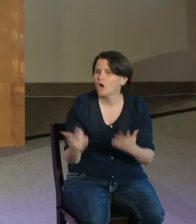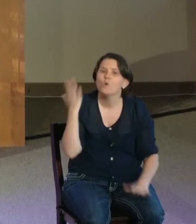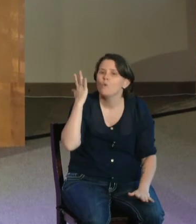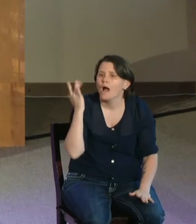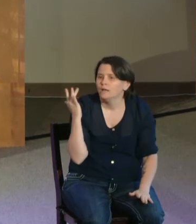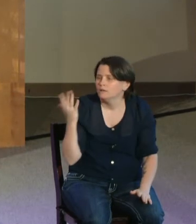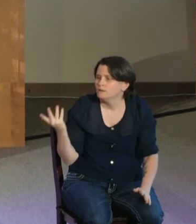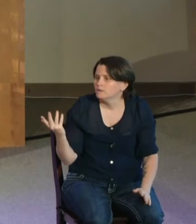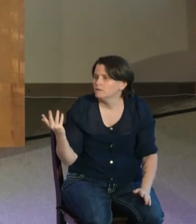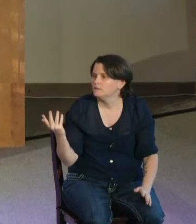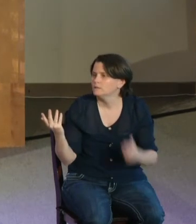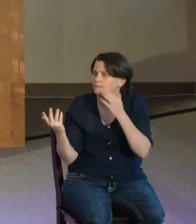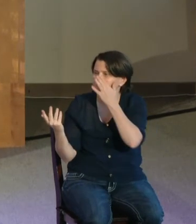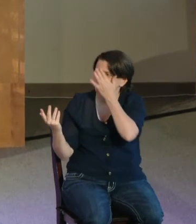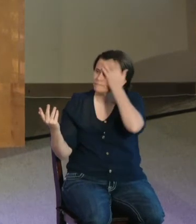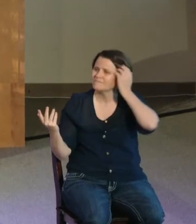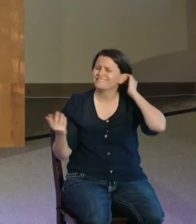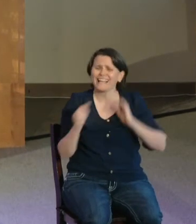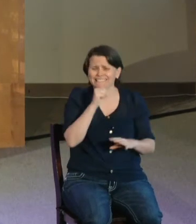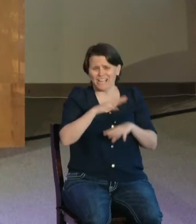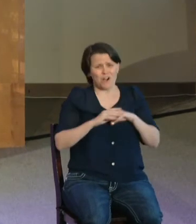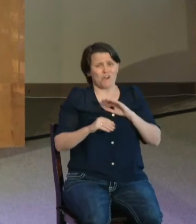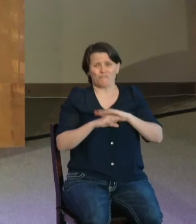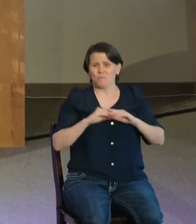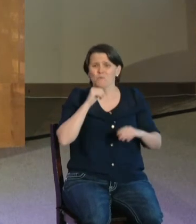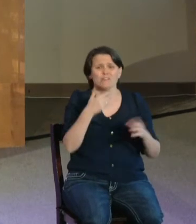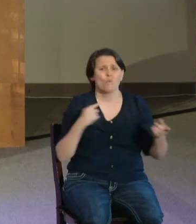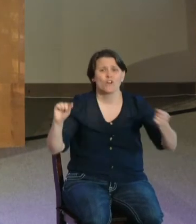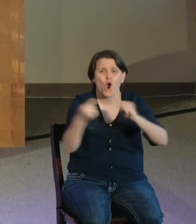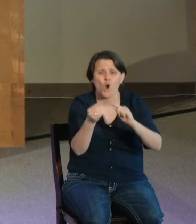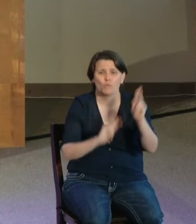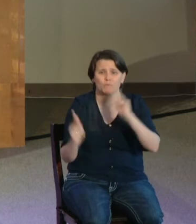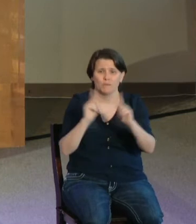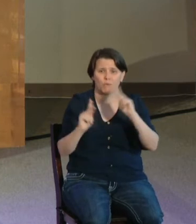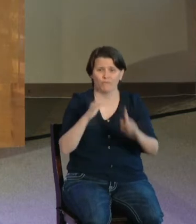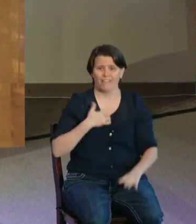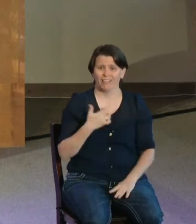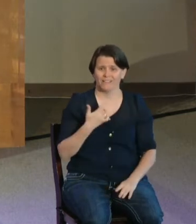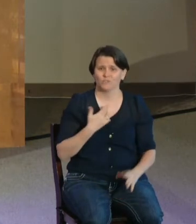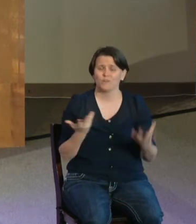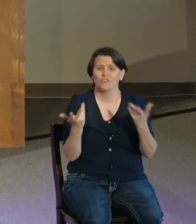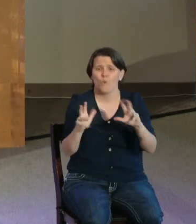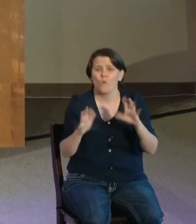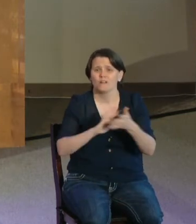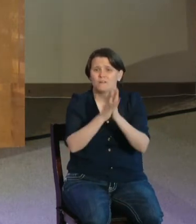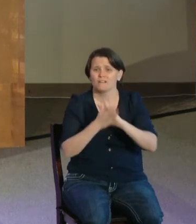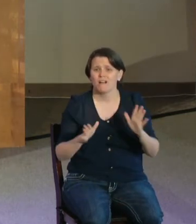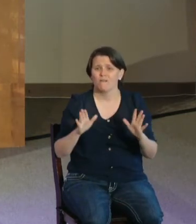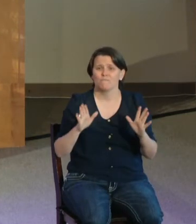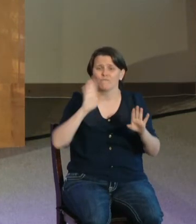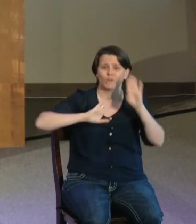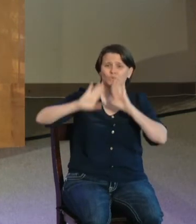behavior, multitude. It's uncomfortable. We don't want to hurt somebody's feelings. We don't want to be frustrated, angry, or